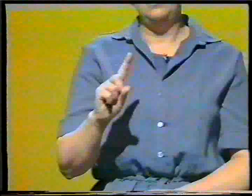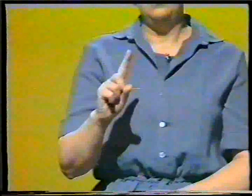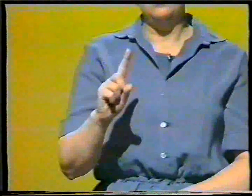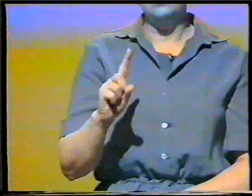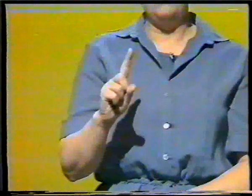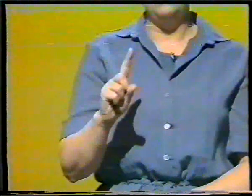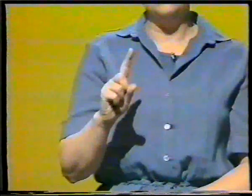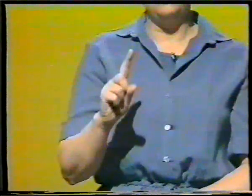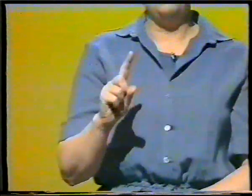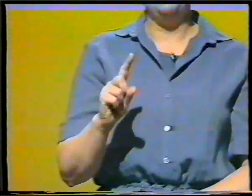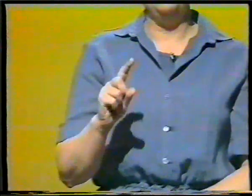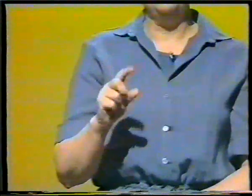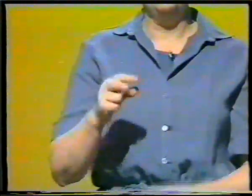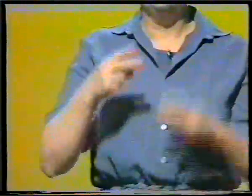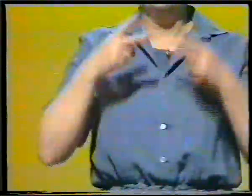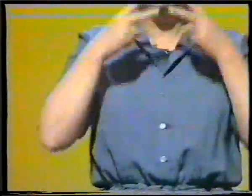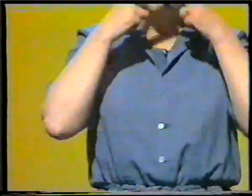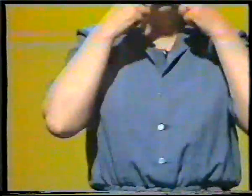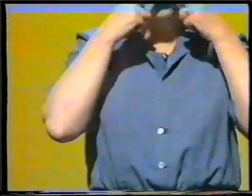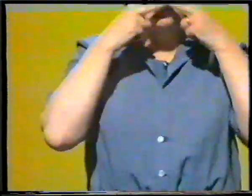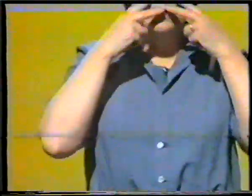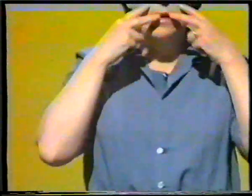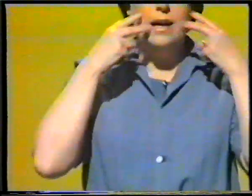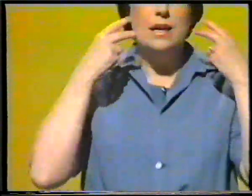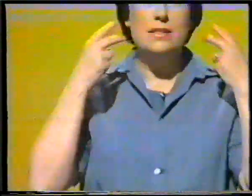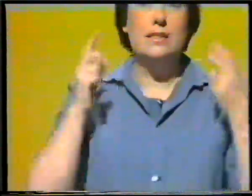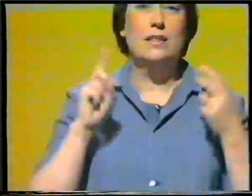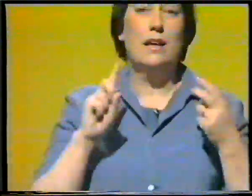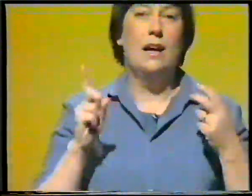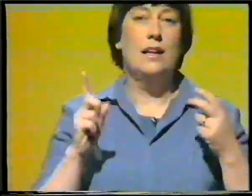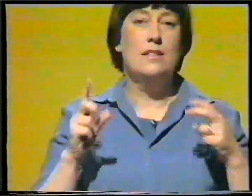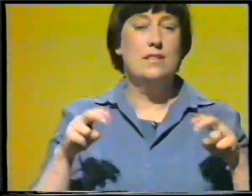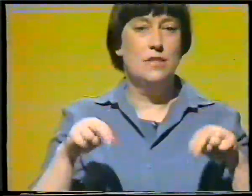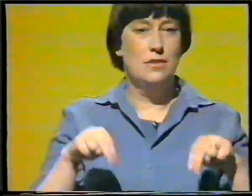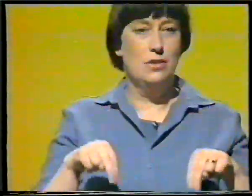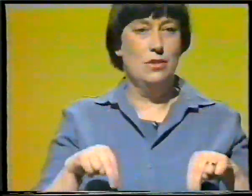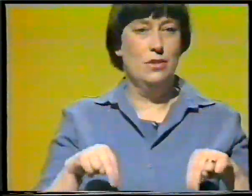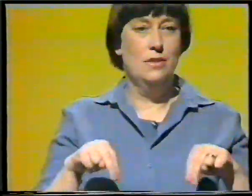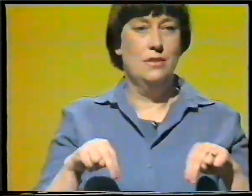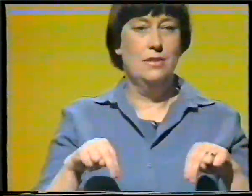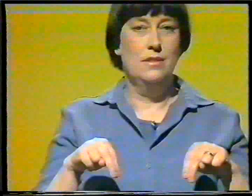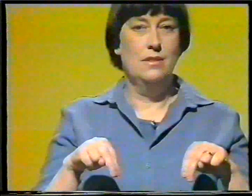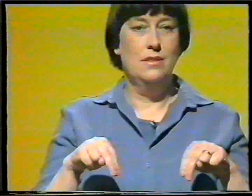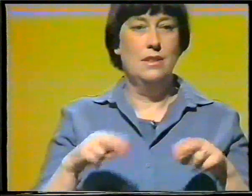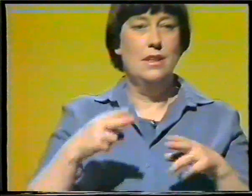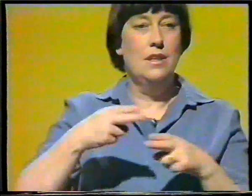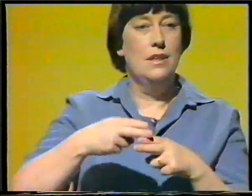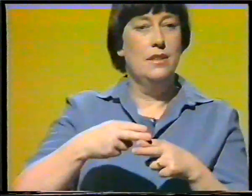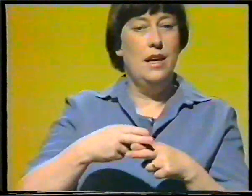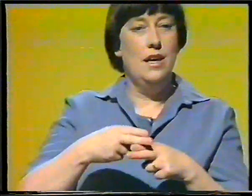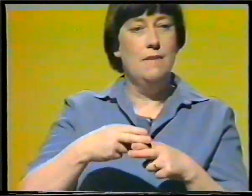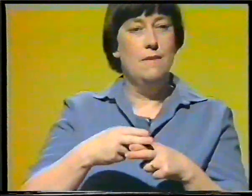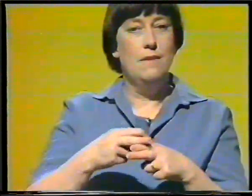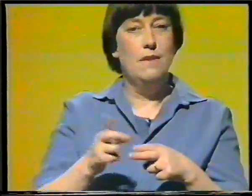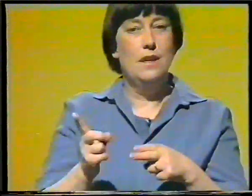Just to give you an example, you could have cat and dog, knife